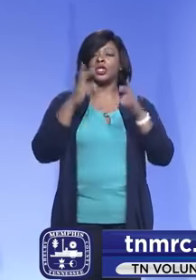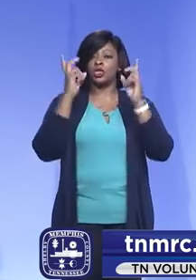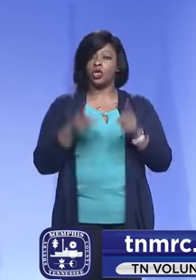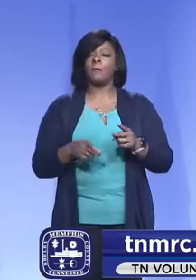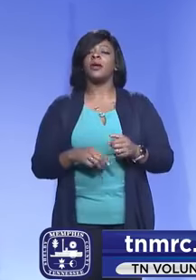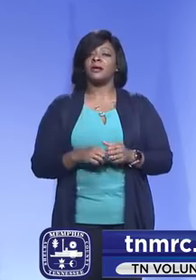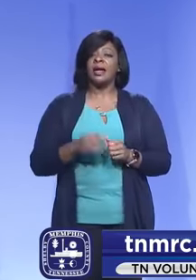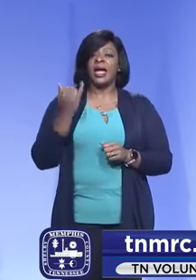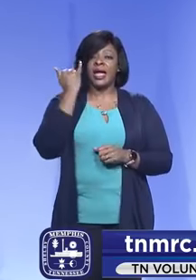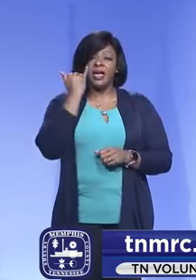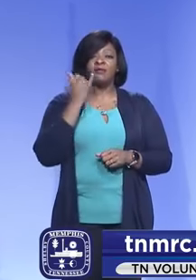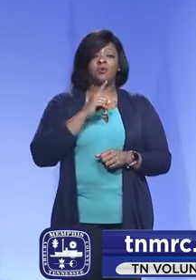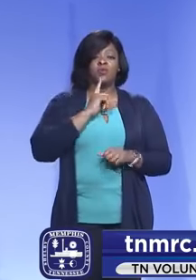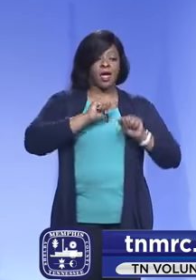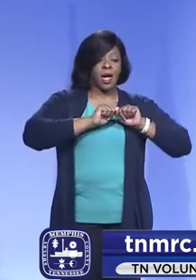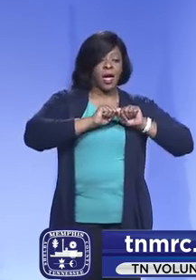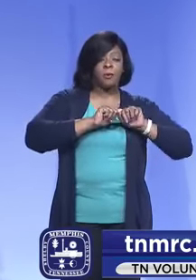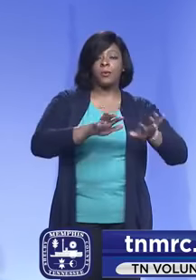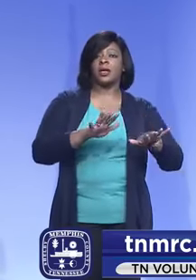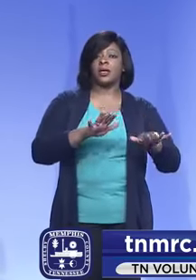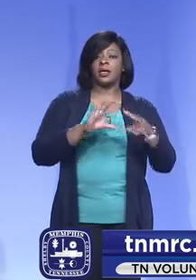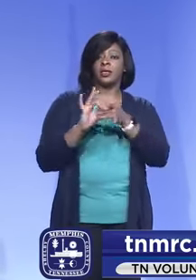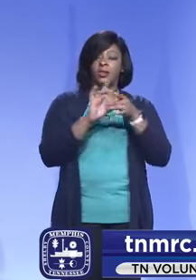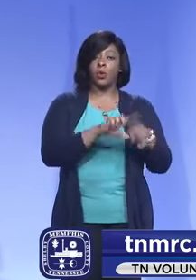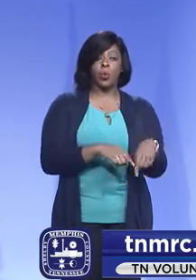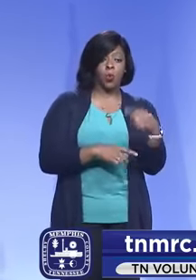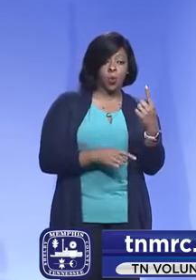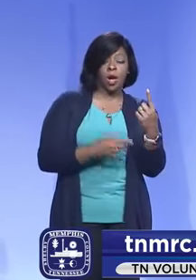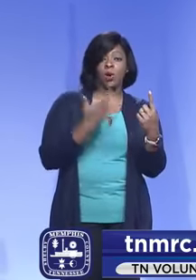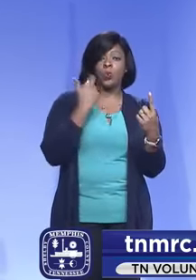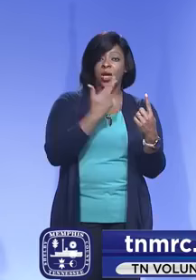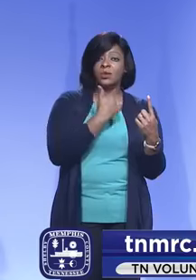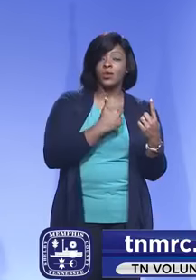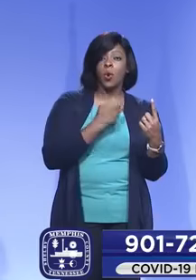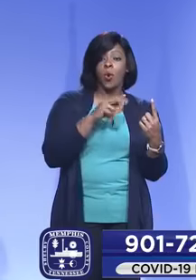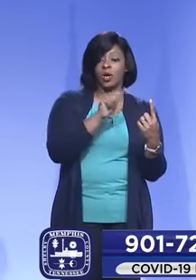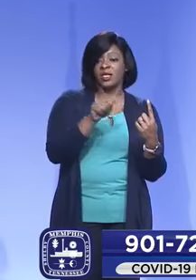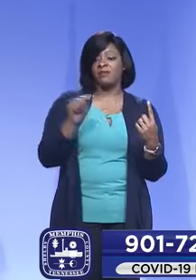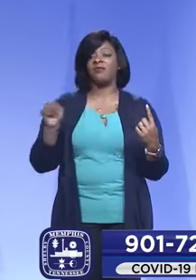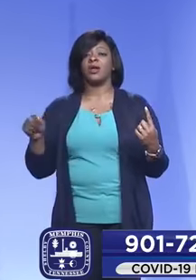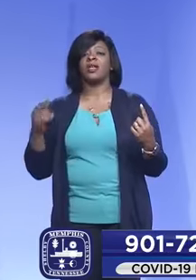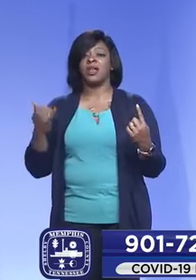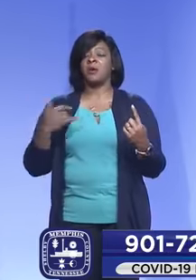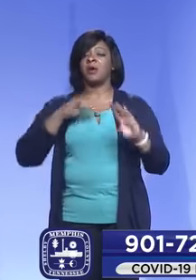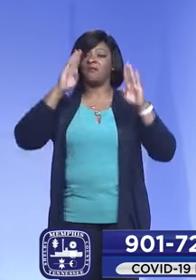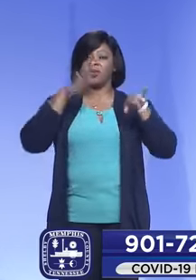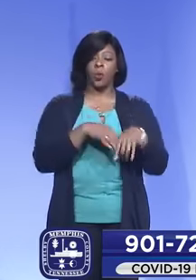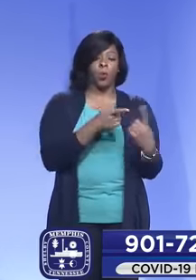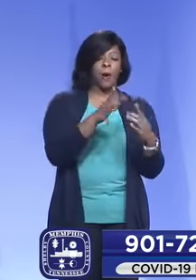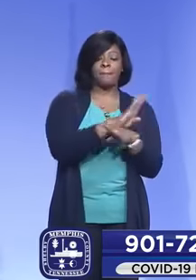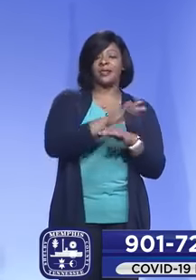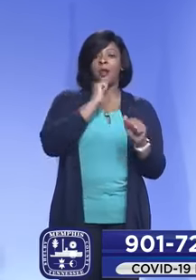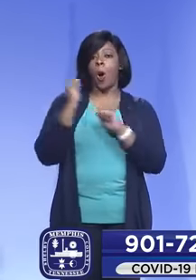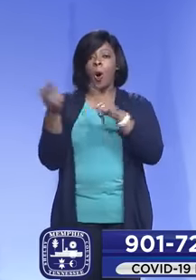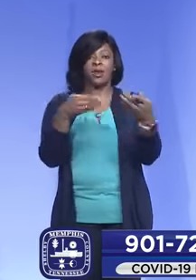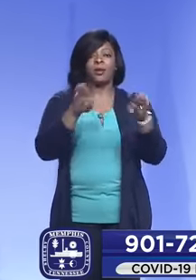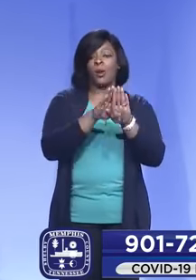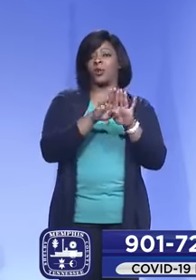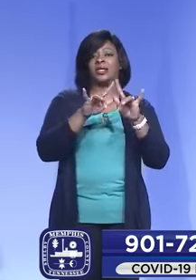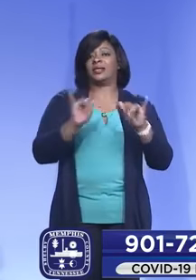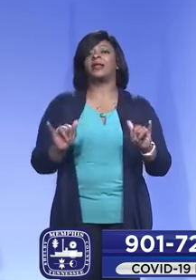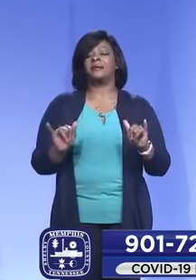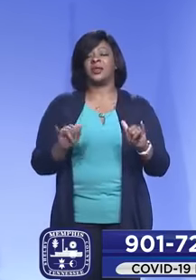determine if there's an outbreak associated with one limited service restaurant. So we can focus on one business, not all of the businesses